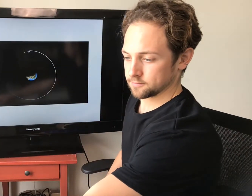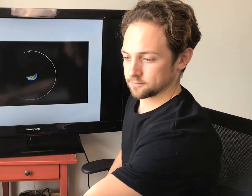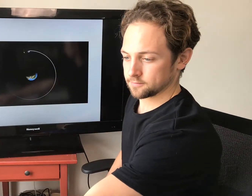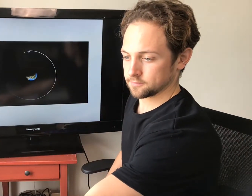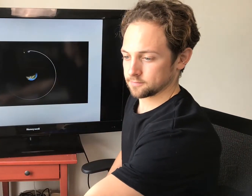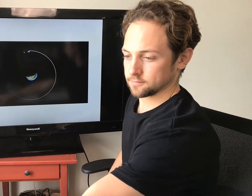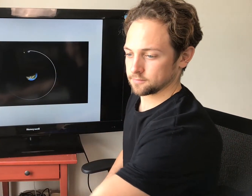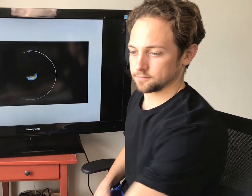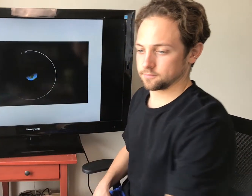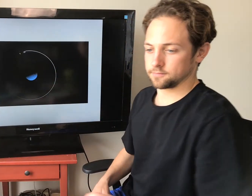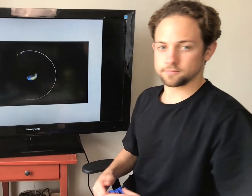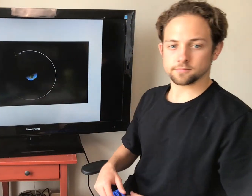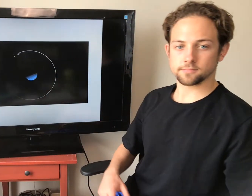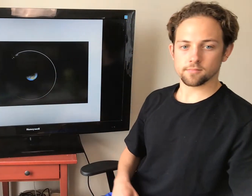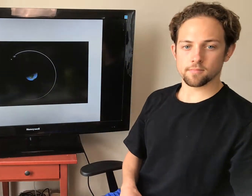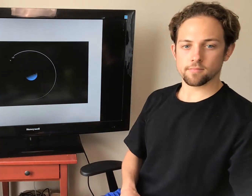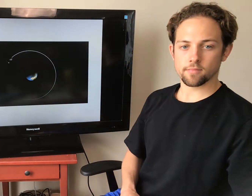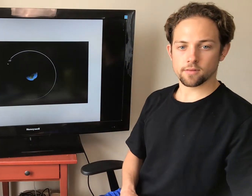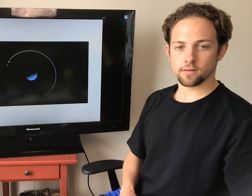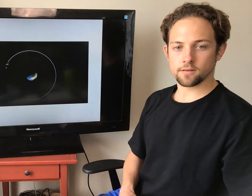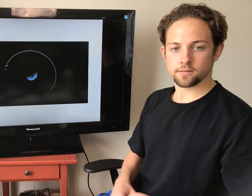Take a look at this.